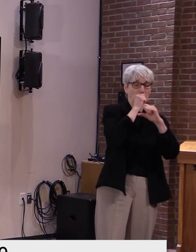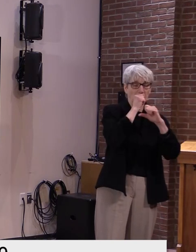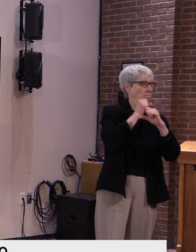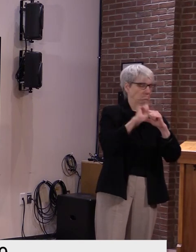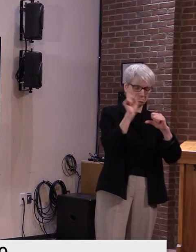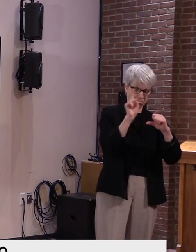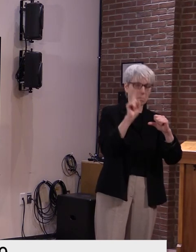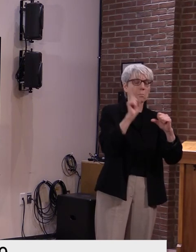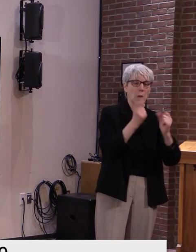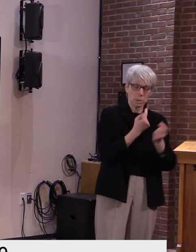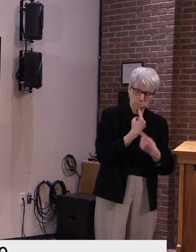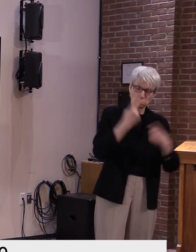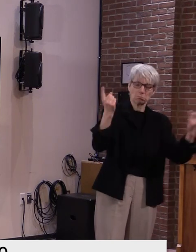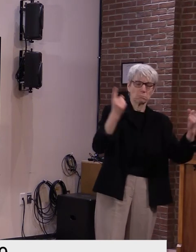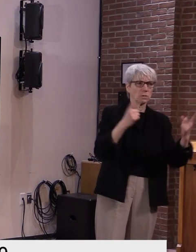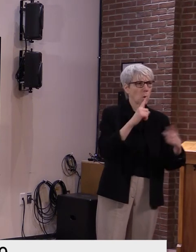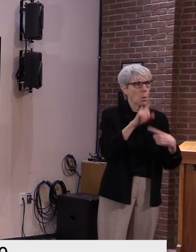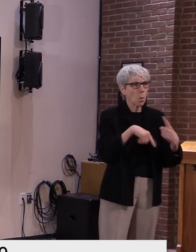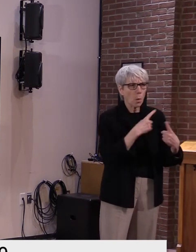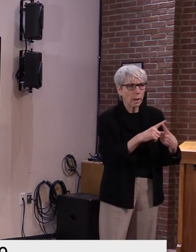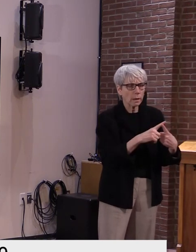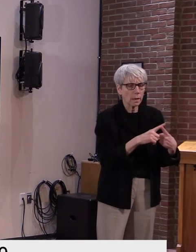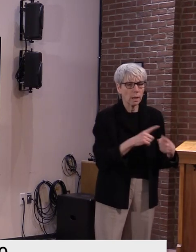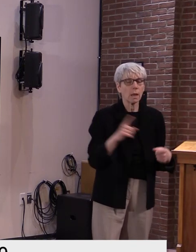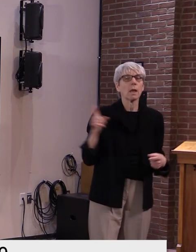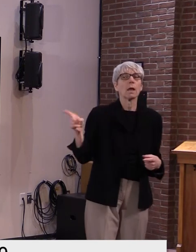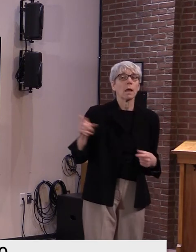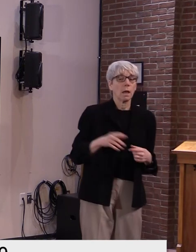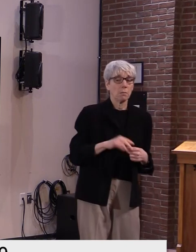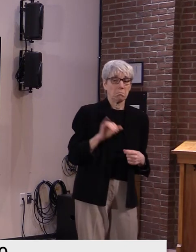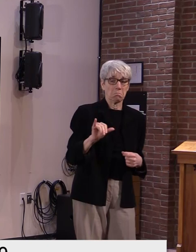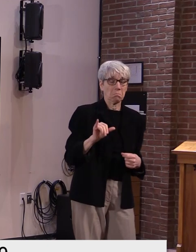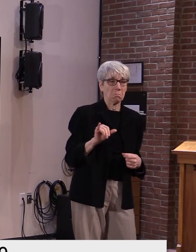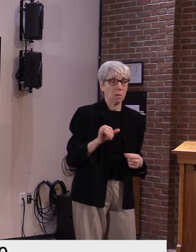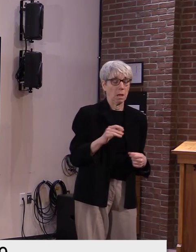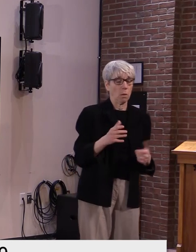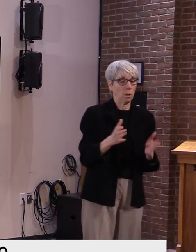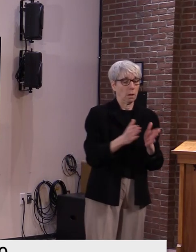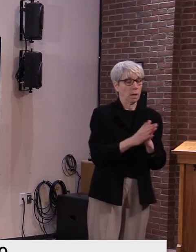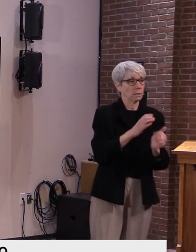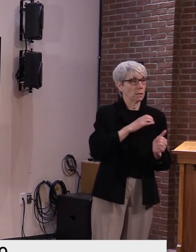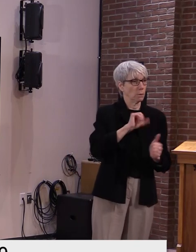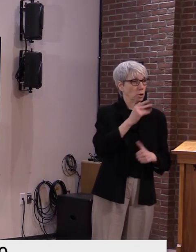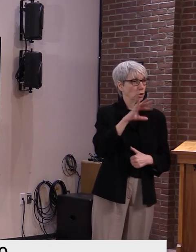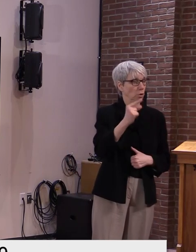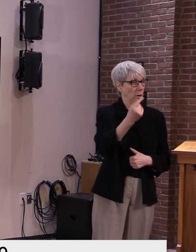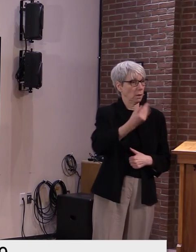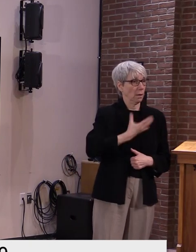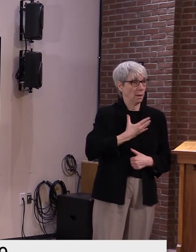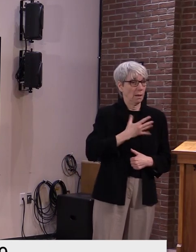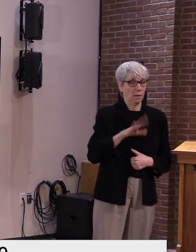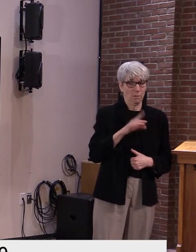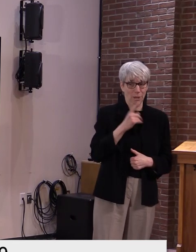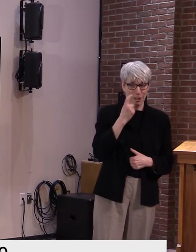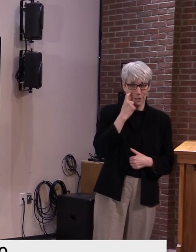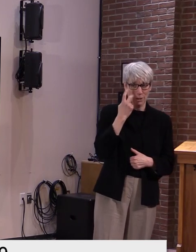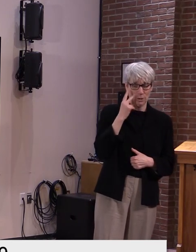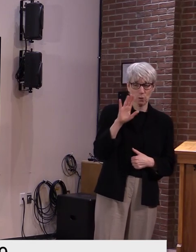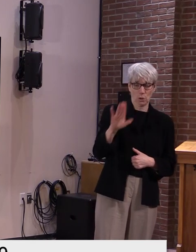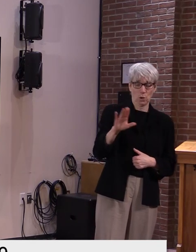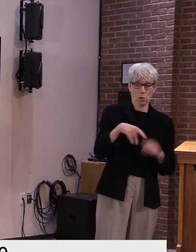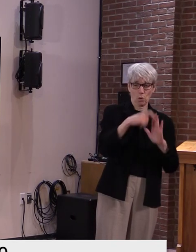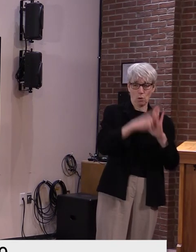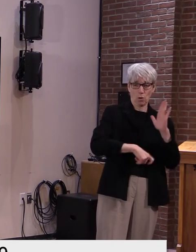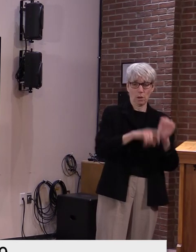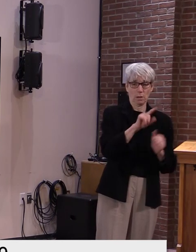to comment as well. This is somewhat breaking news to me. I actually just saw the headline of your article in the